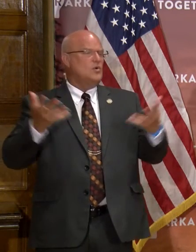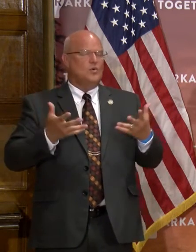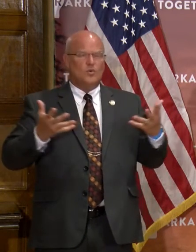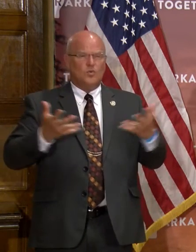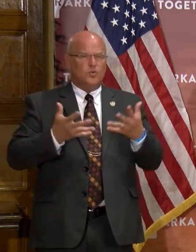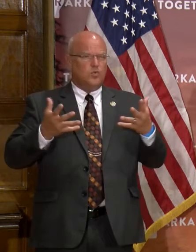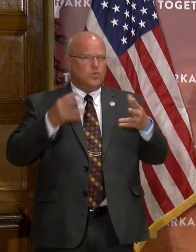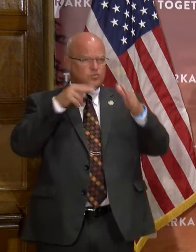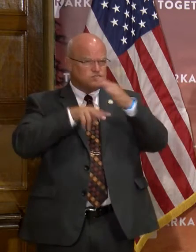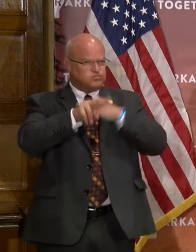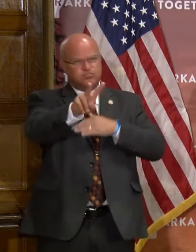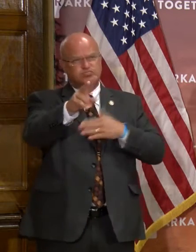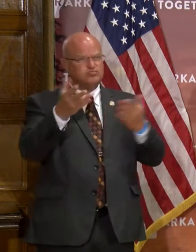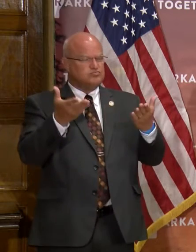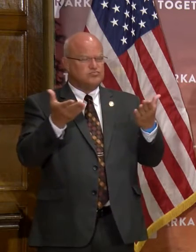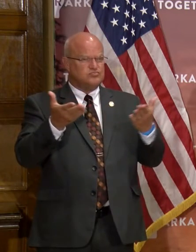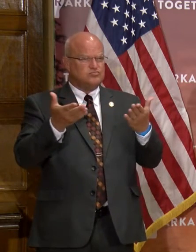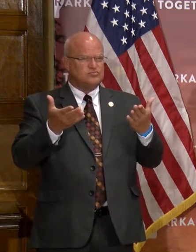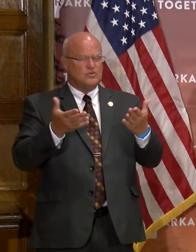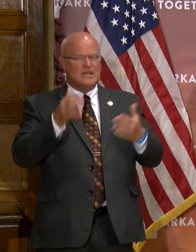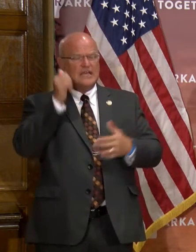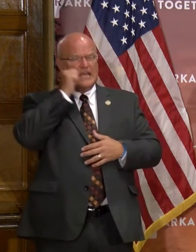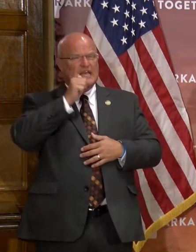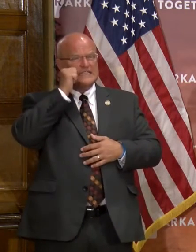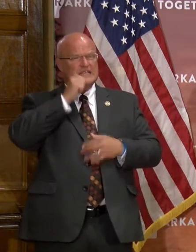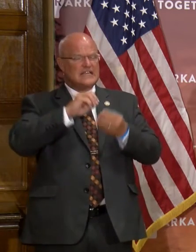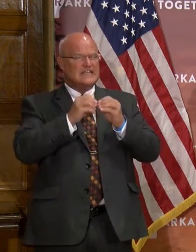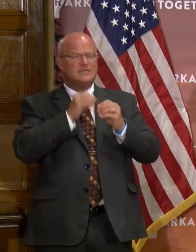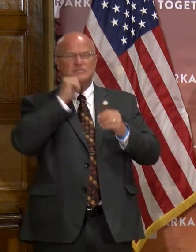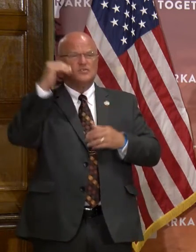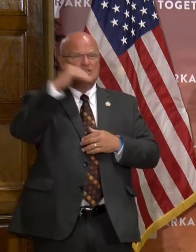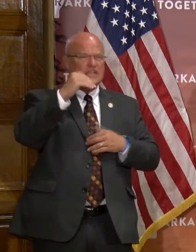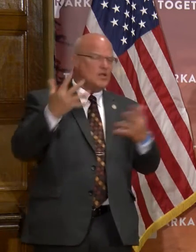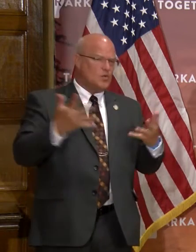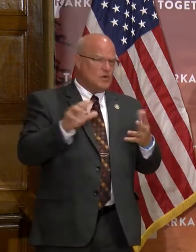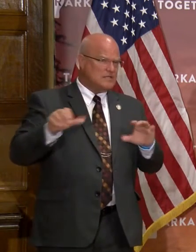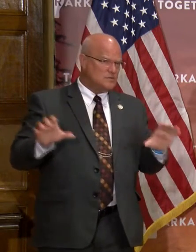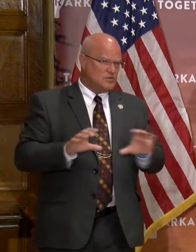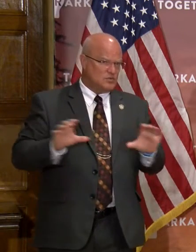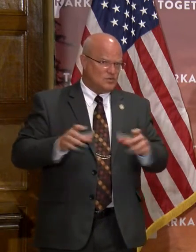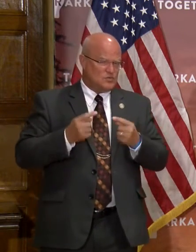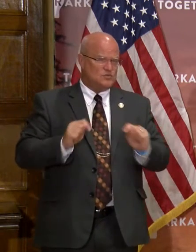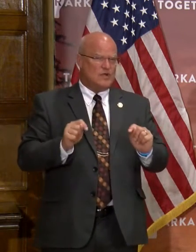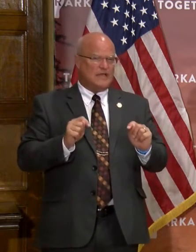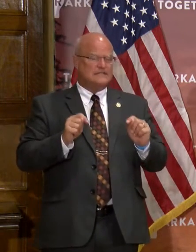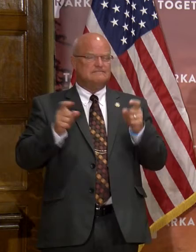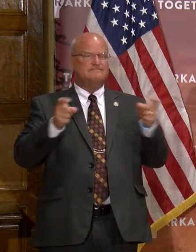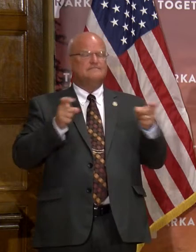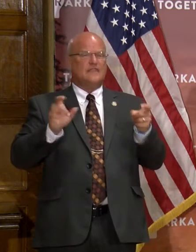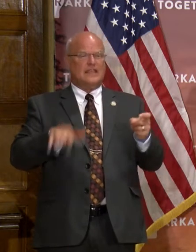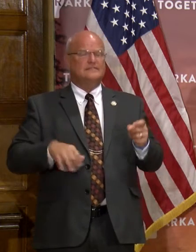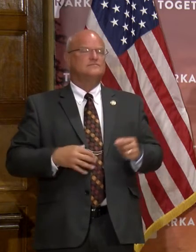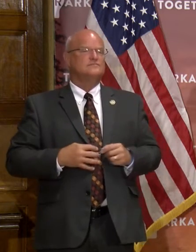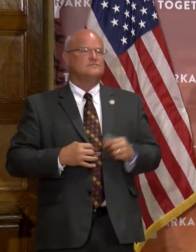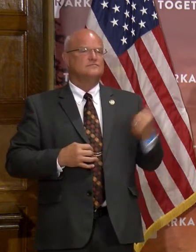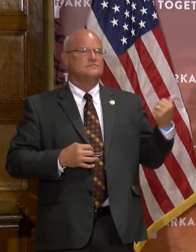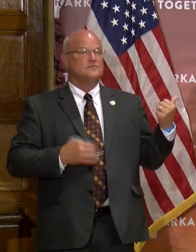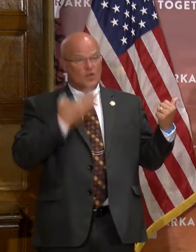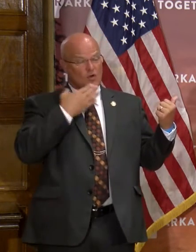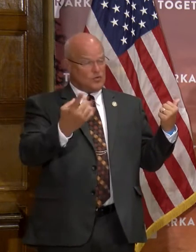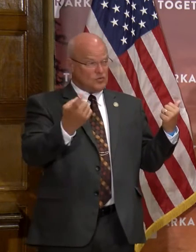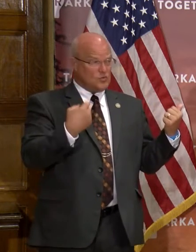What's the outlook look like from here? And if those daily case numbers don't decline, what else can you do to try to get them to do so? Well, it's a very